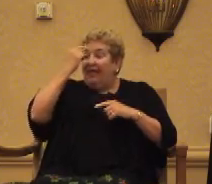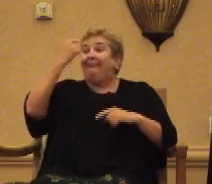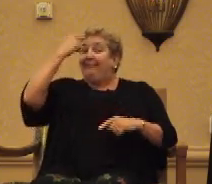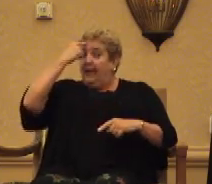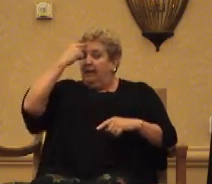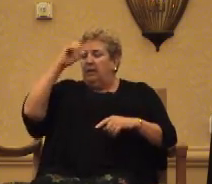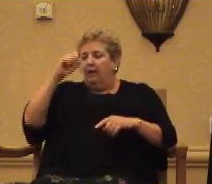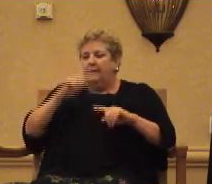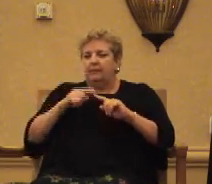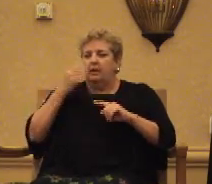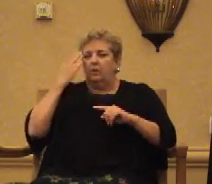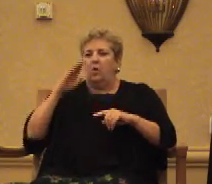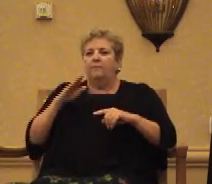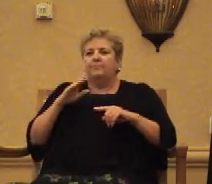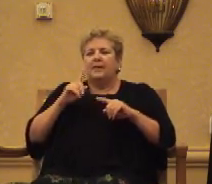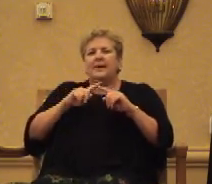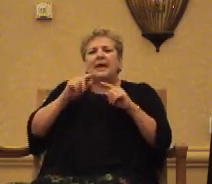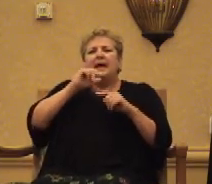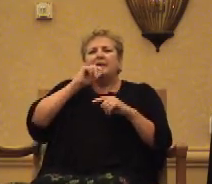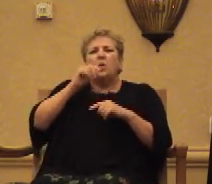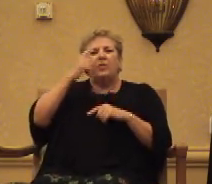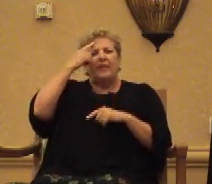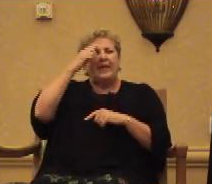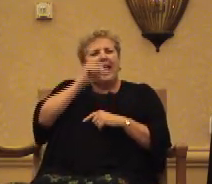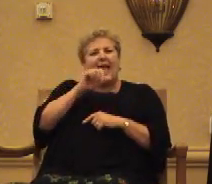And I don't think AA will work for a guy like me, because